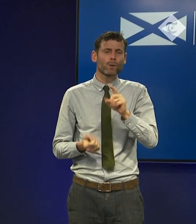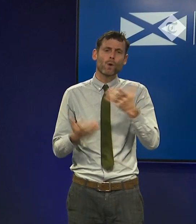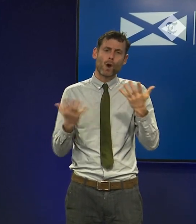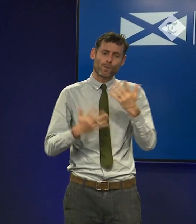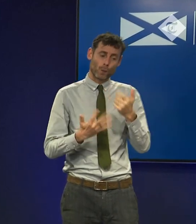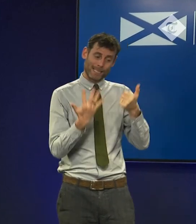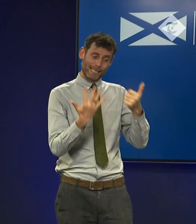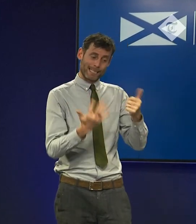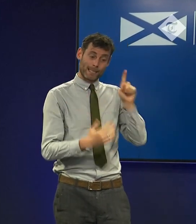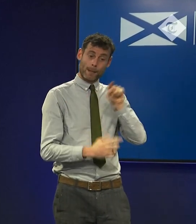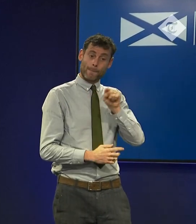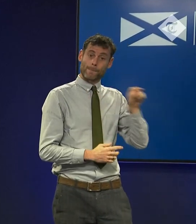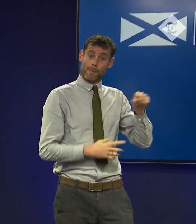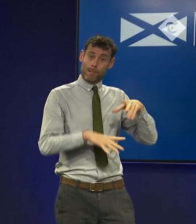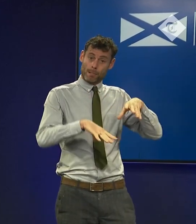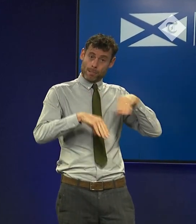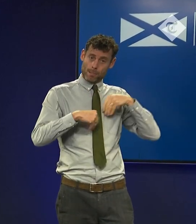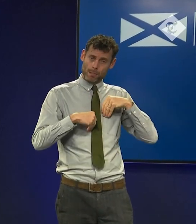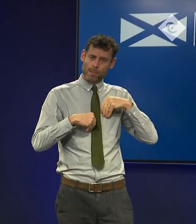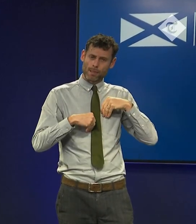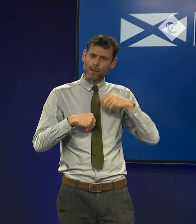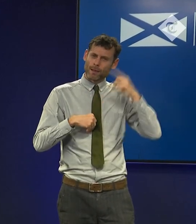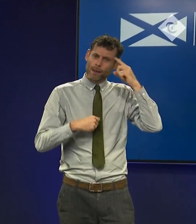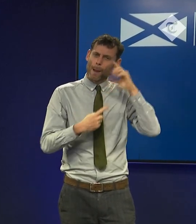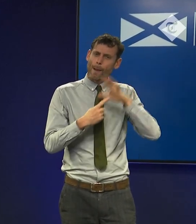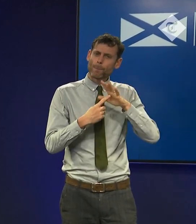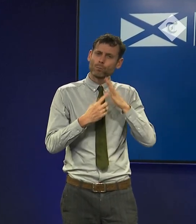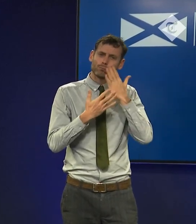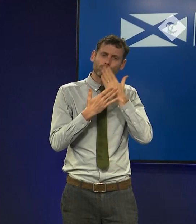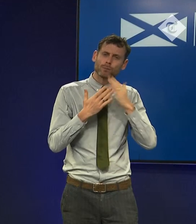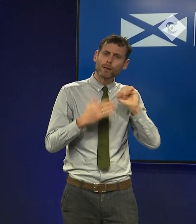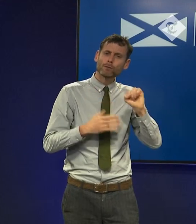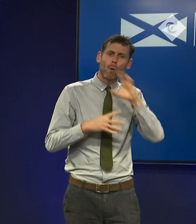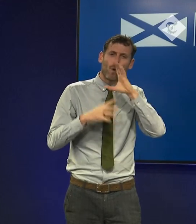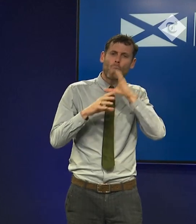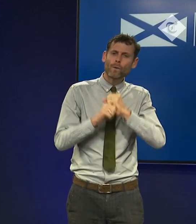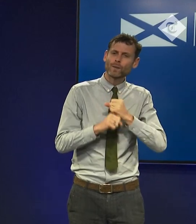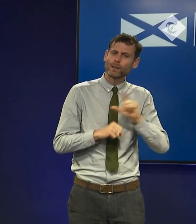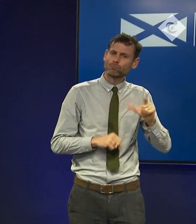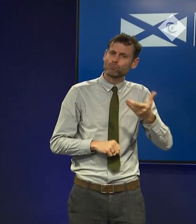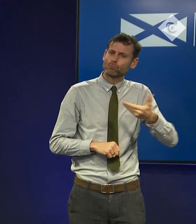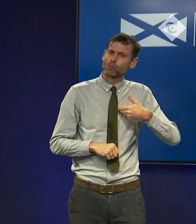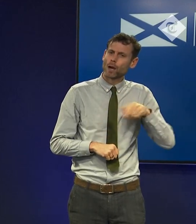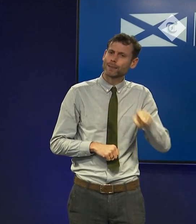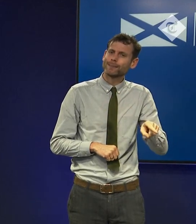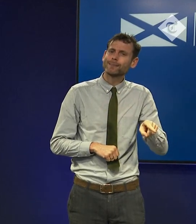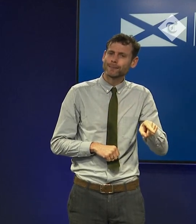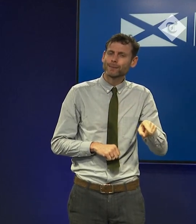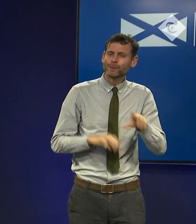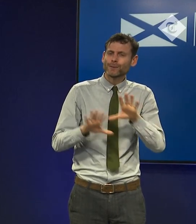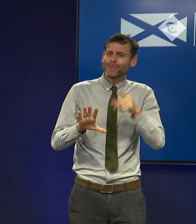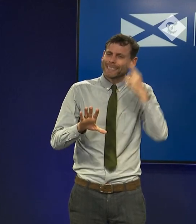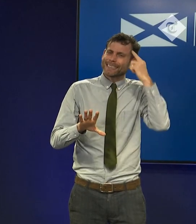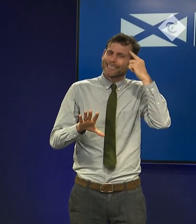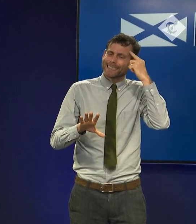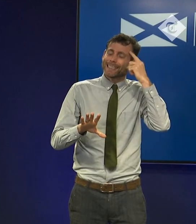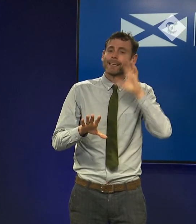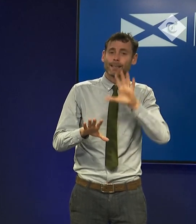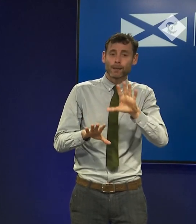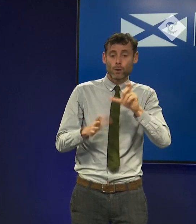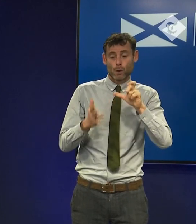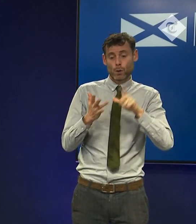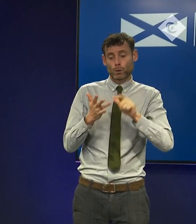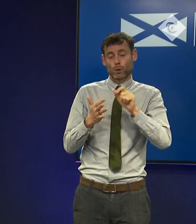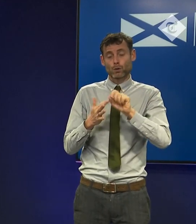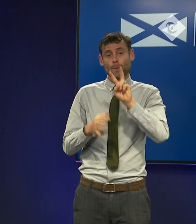are entitled to as well, and that's something that is very conscious on our minds just now. In relation to